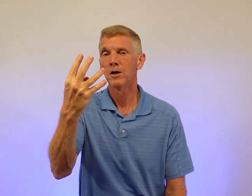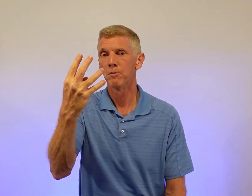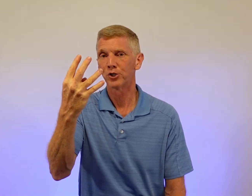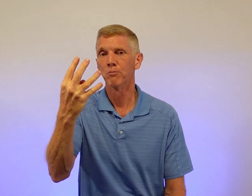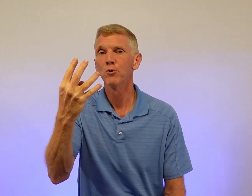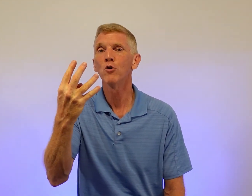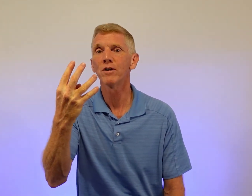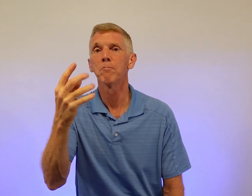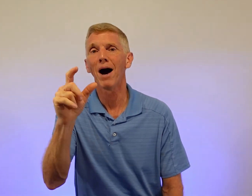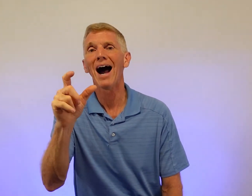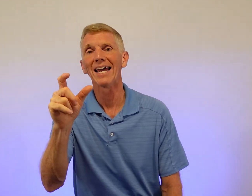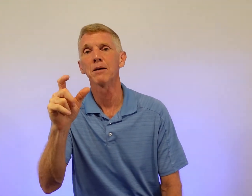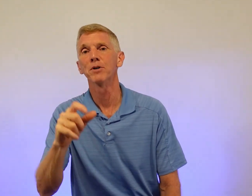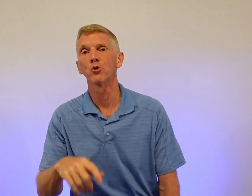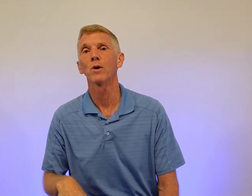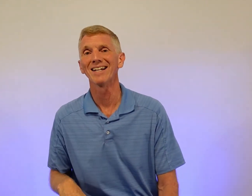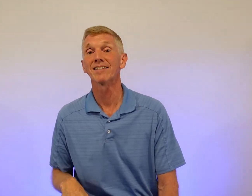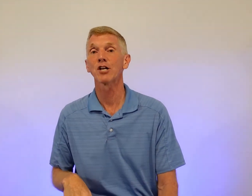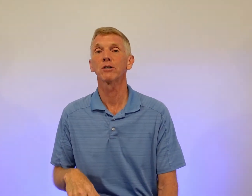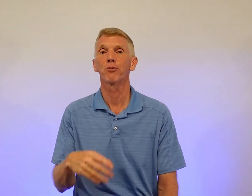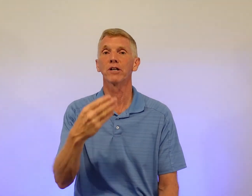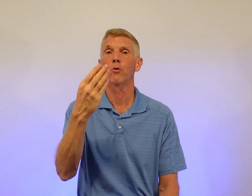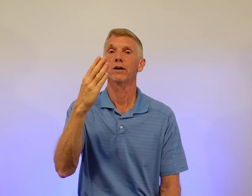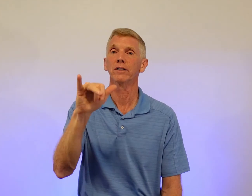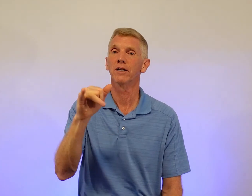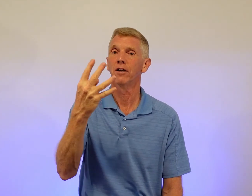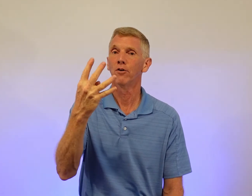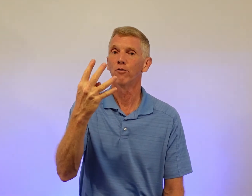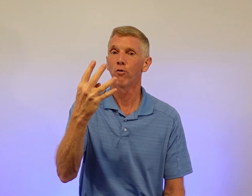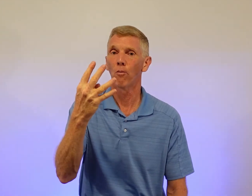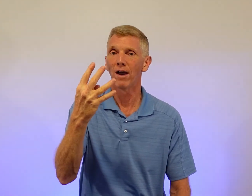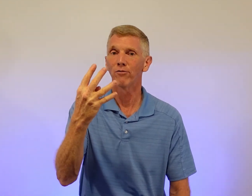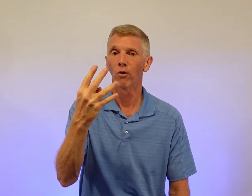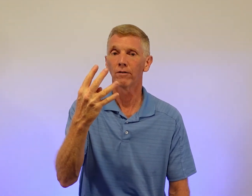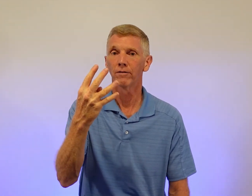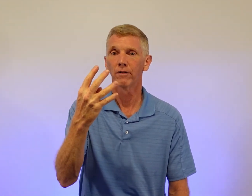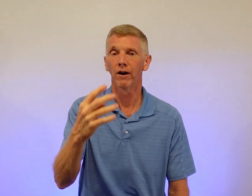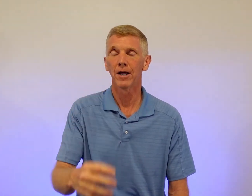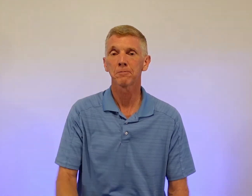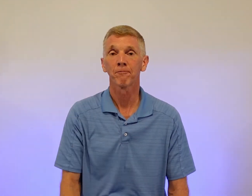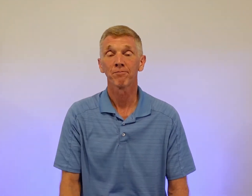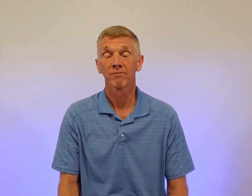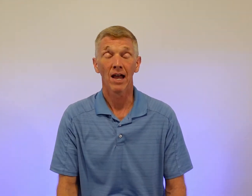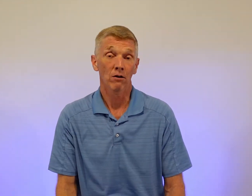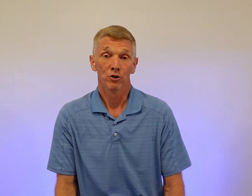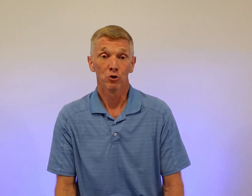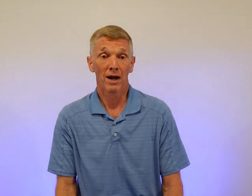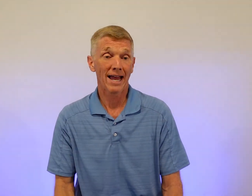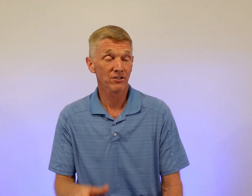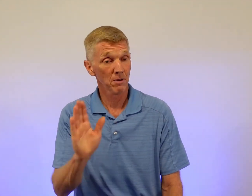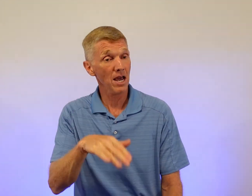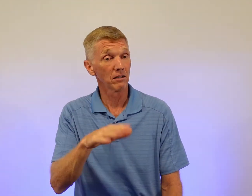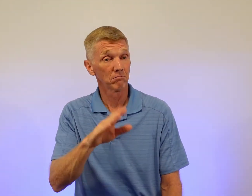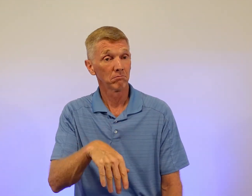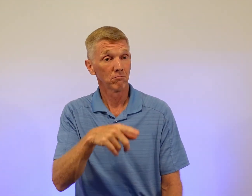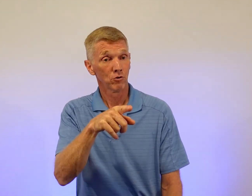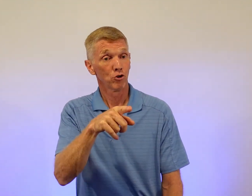But you're moving by in between intentionally pretty quickly. 4x4. All right? Now, you might ask them, hey,